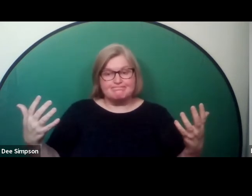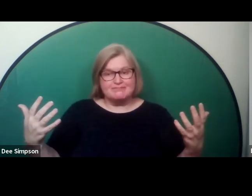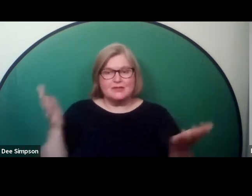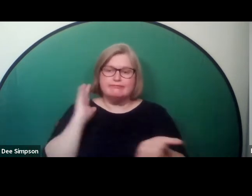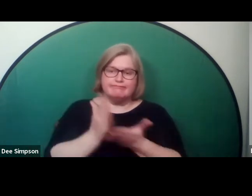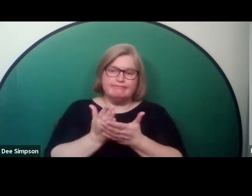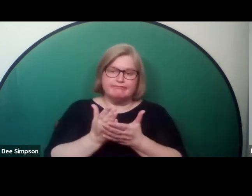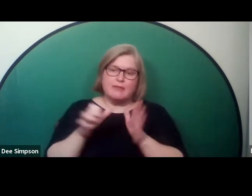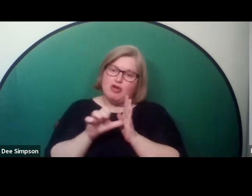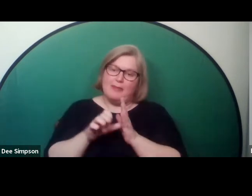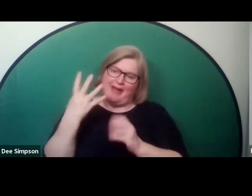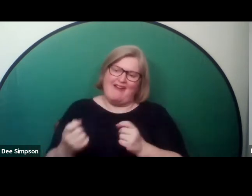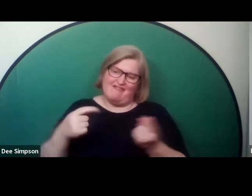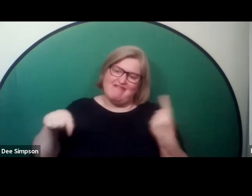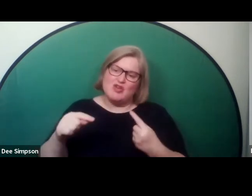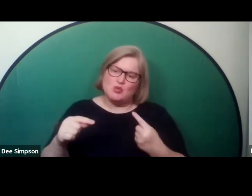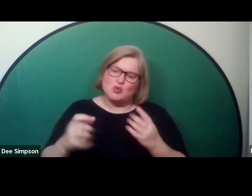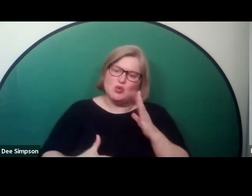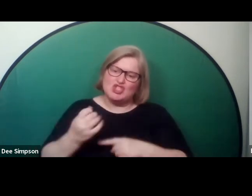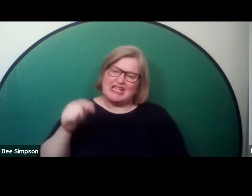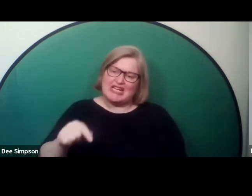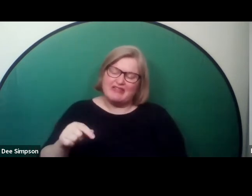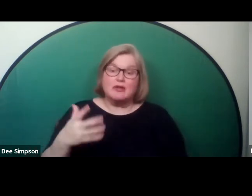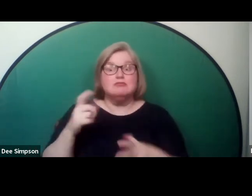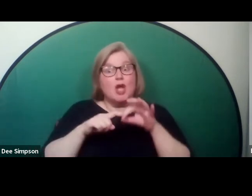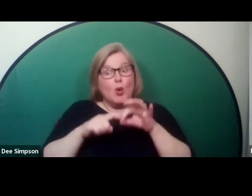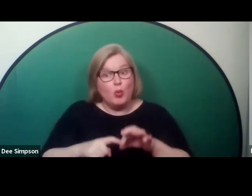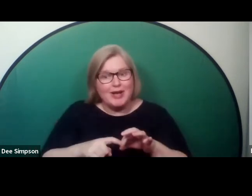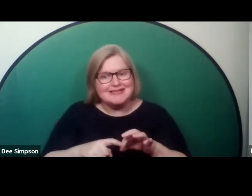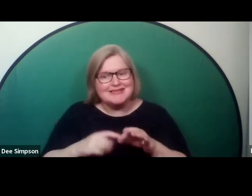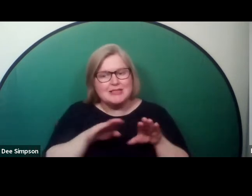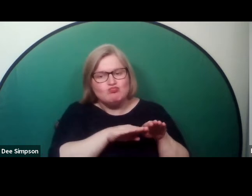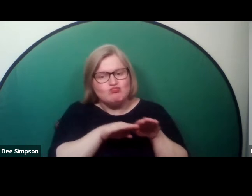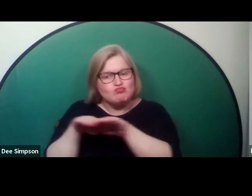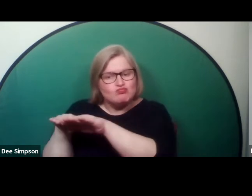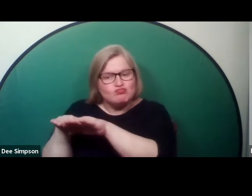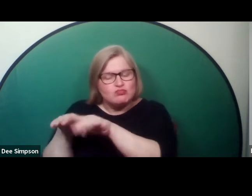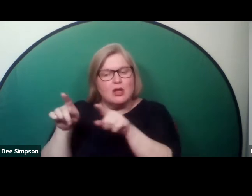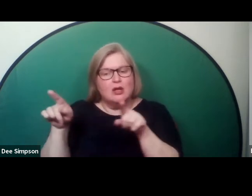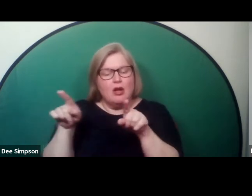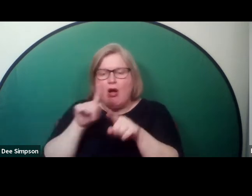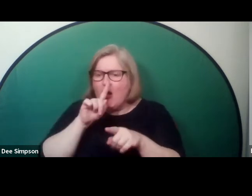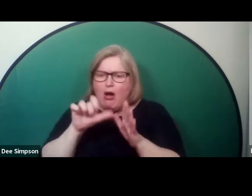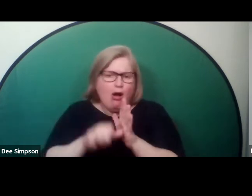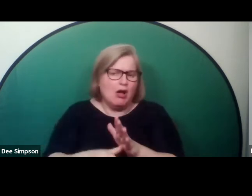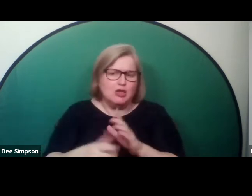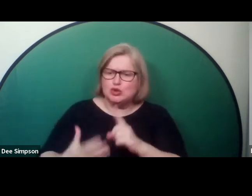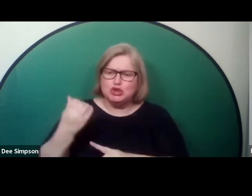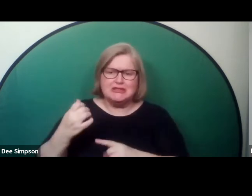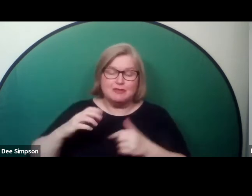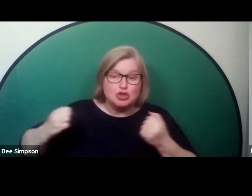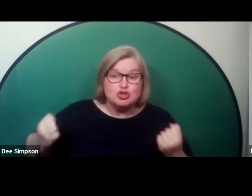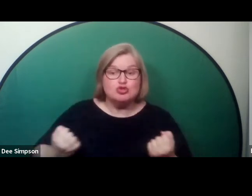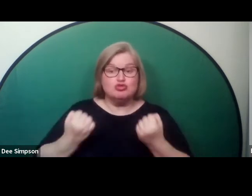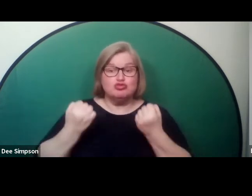need solving in order to achieve this. I mean, quality assurance is hard. It's hard to achieve. There are very strong reasons why global